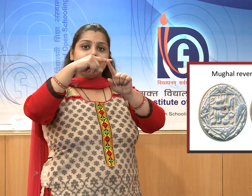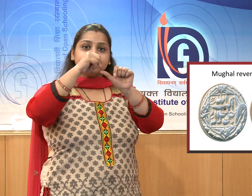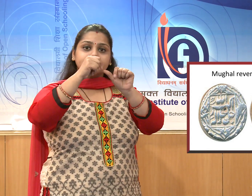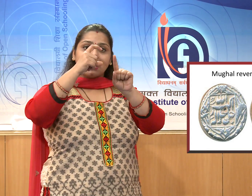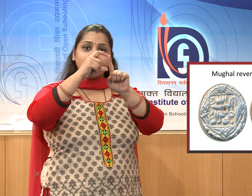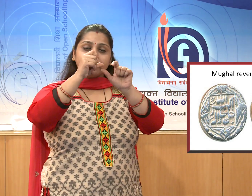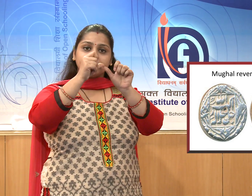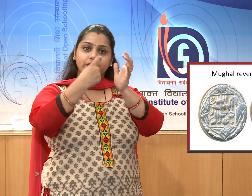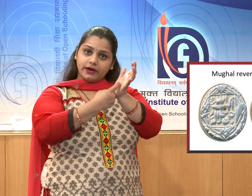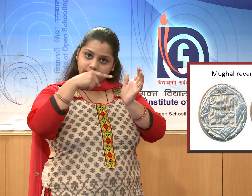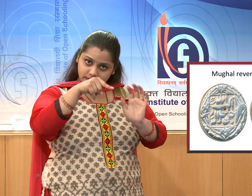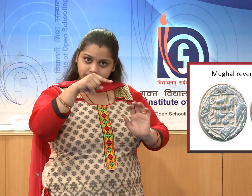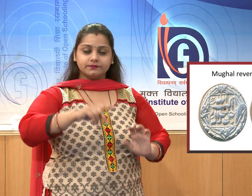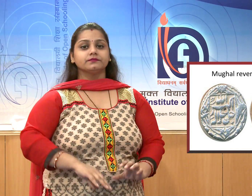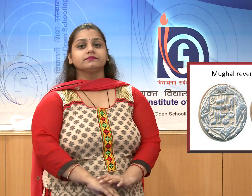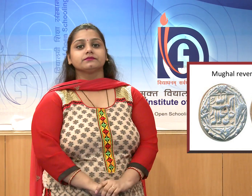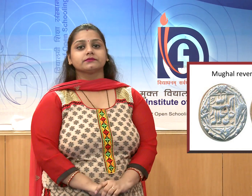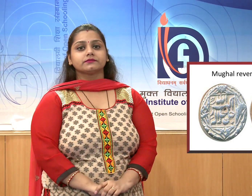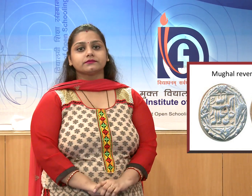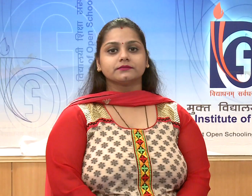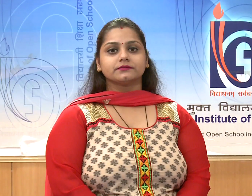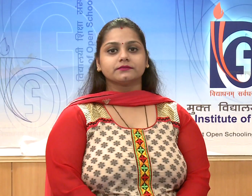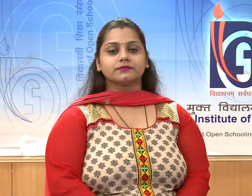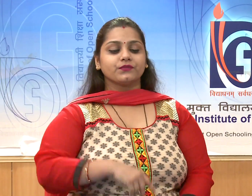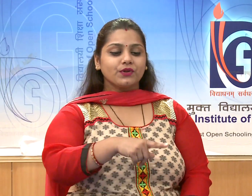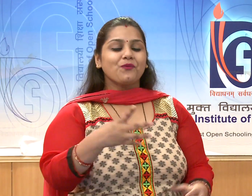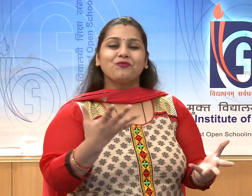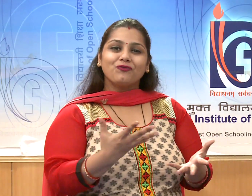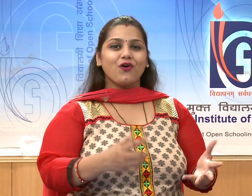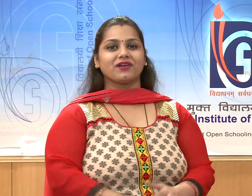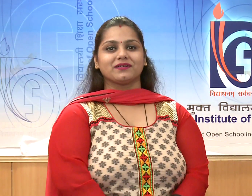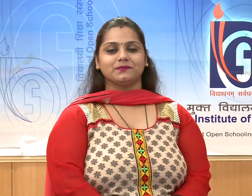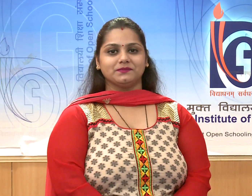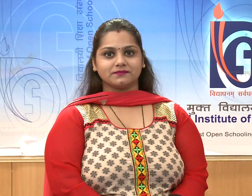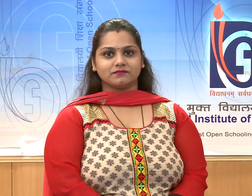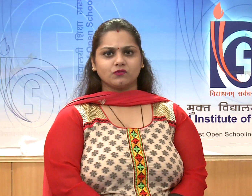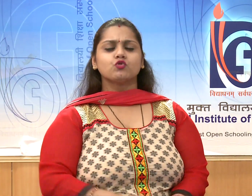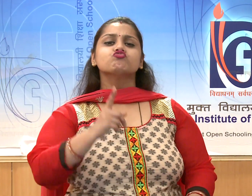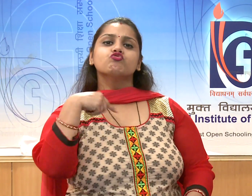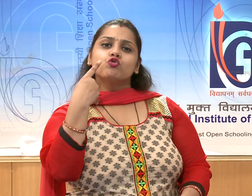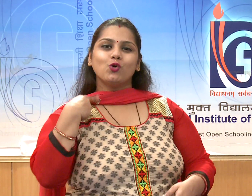that is, the assignee